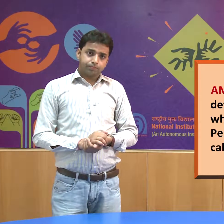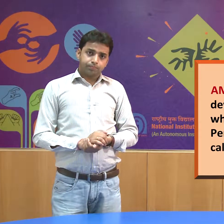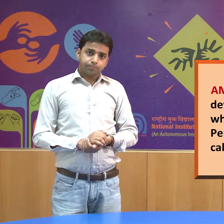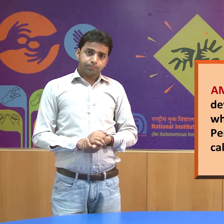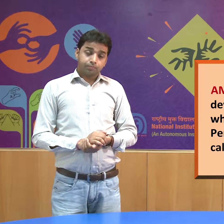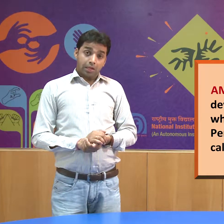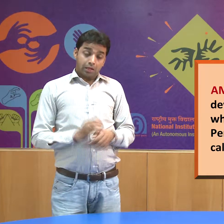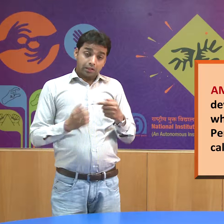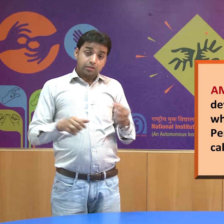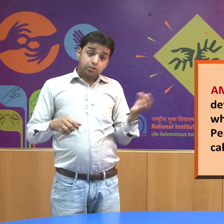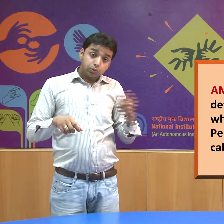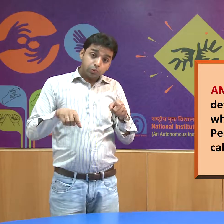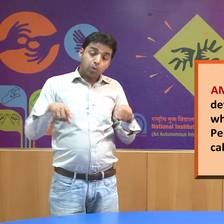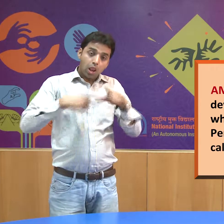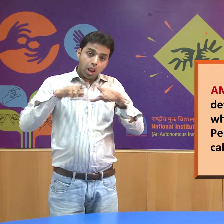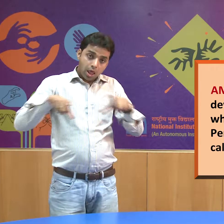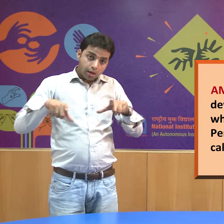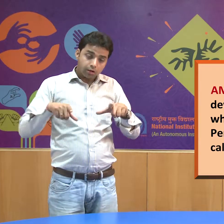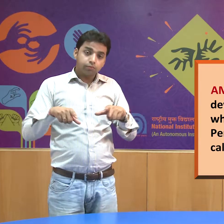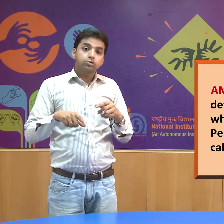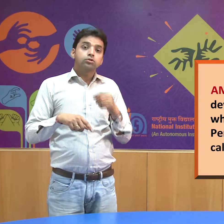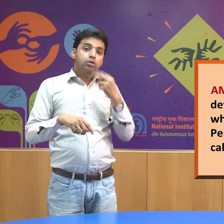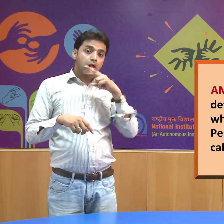This new language was called Hindavi.